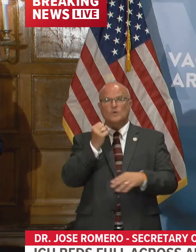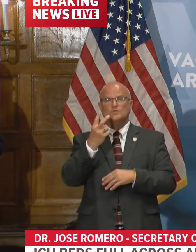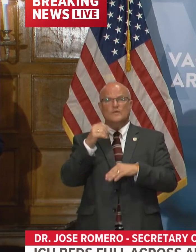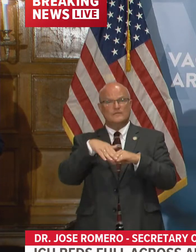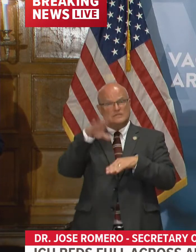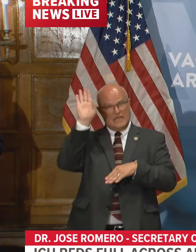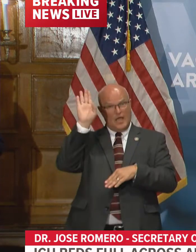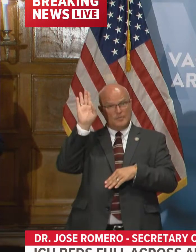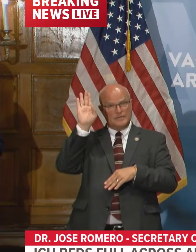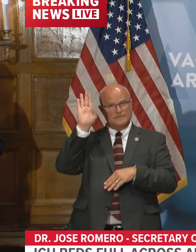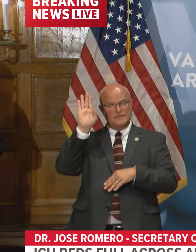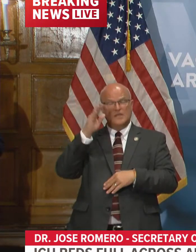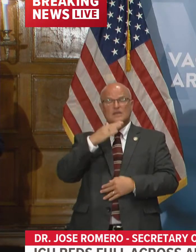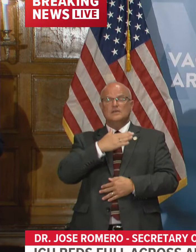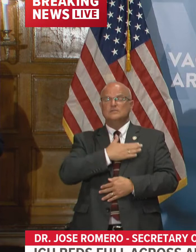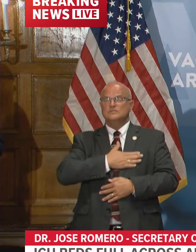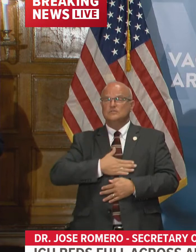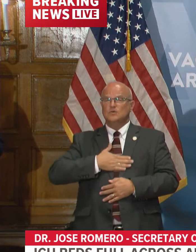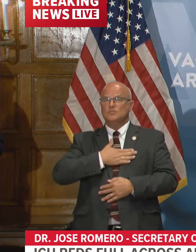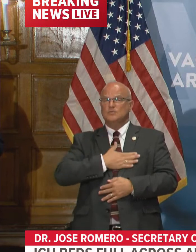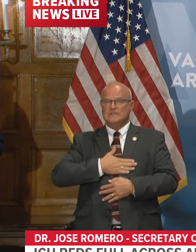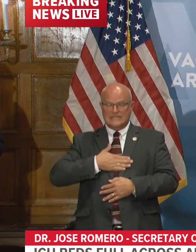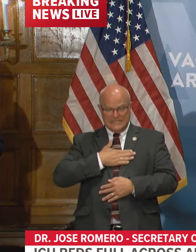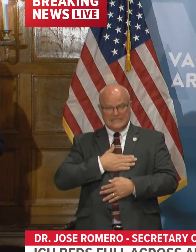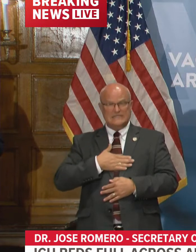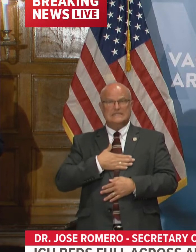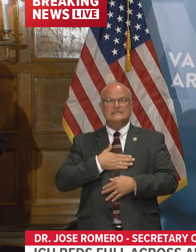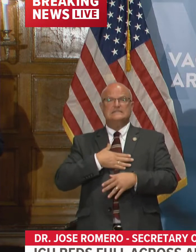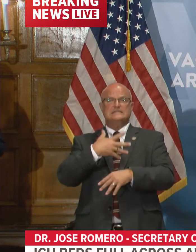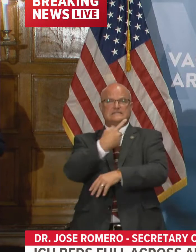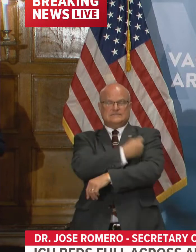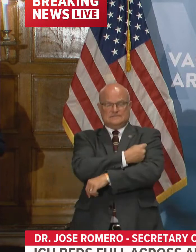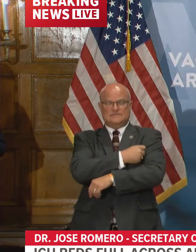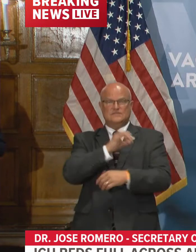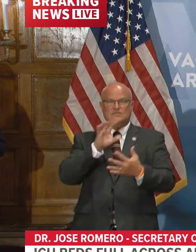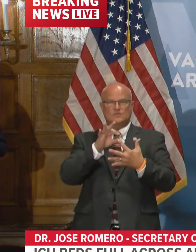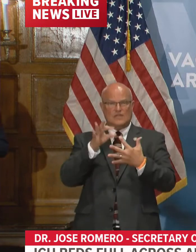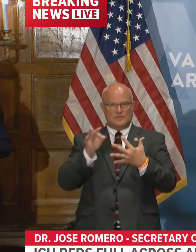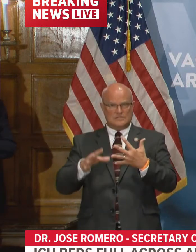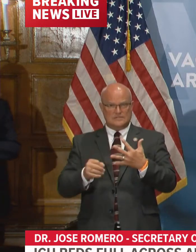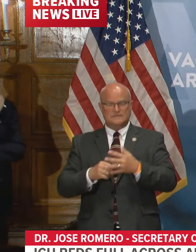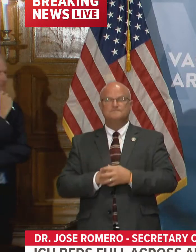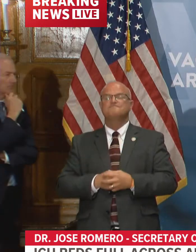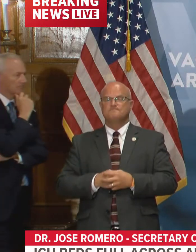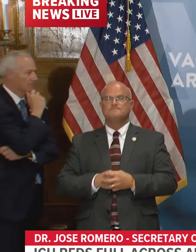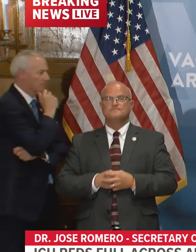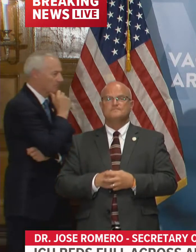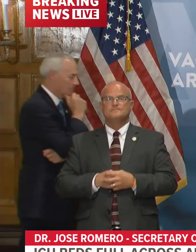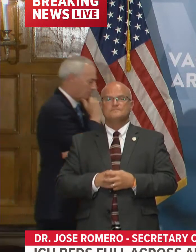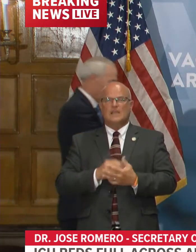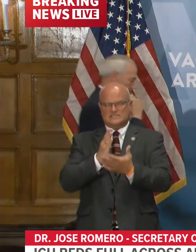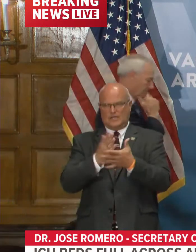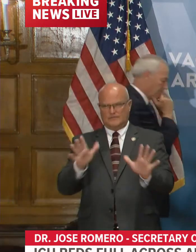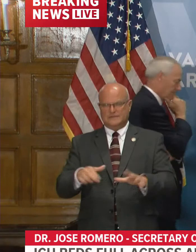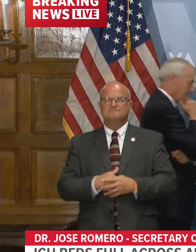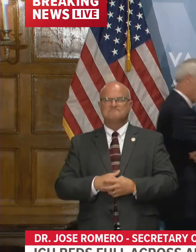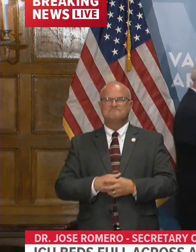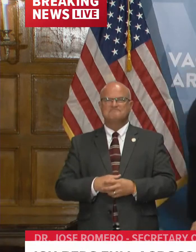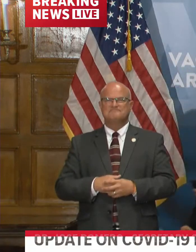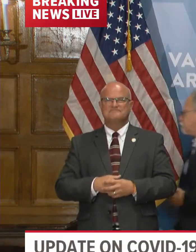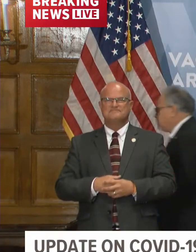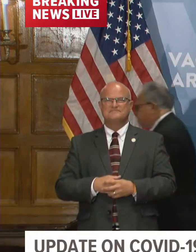and older. So please avail yourselves of those options. I'll stop there.